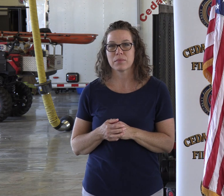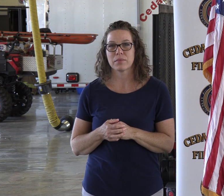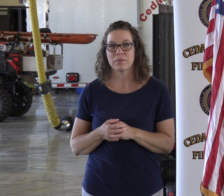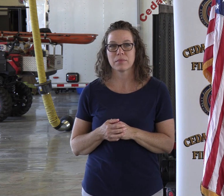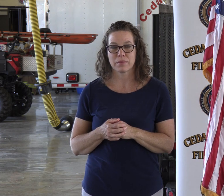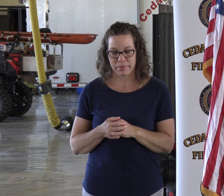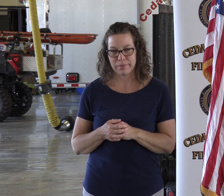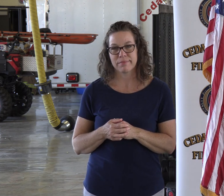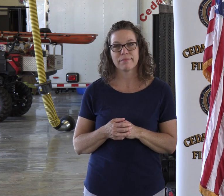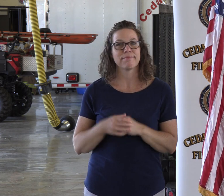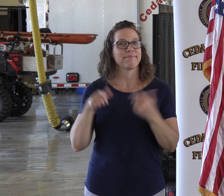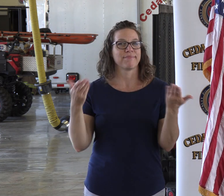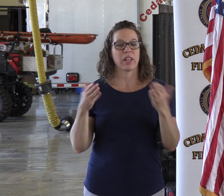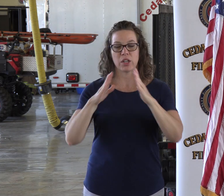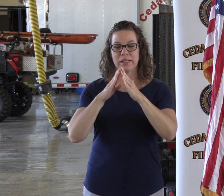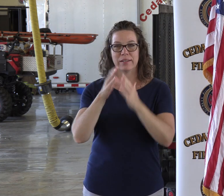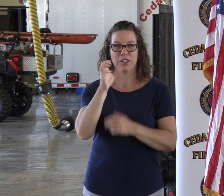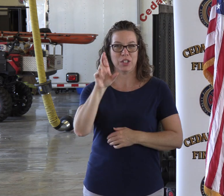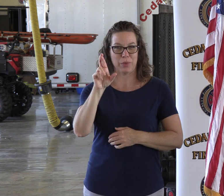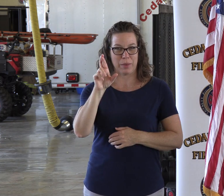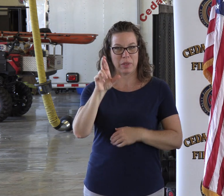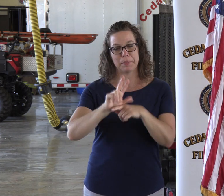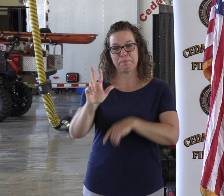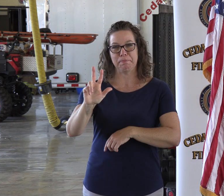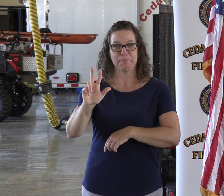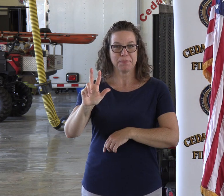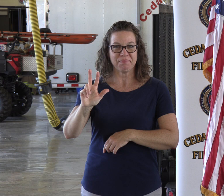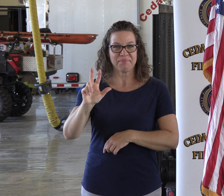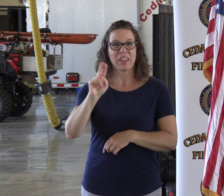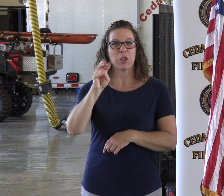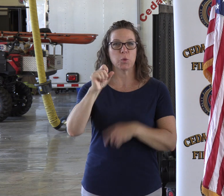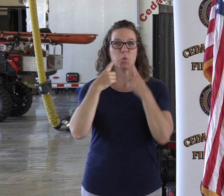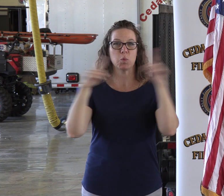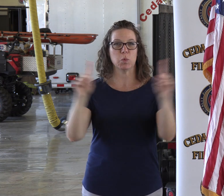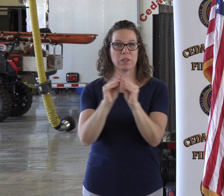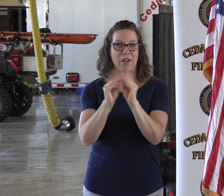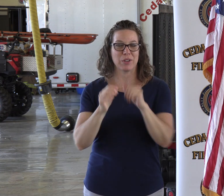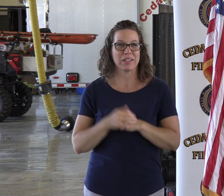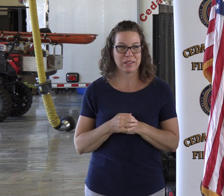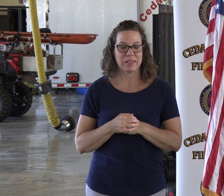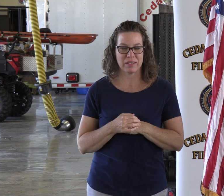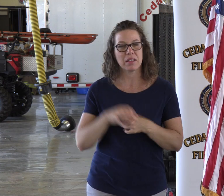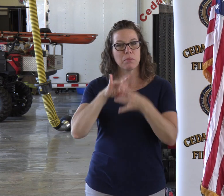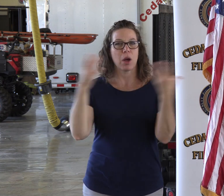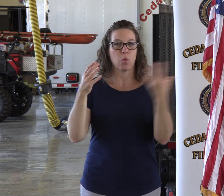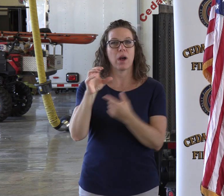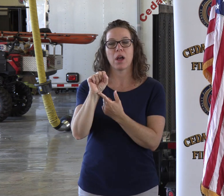This is the City of Cedar Rapids, 3 p.m. news conference on the storm response